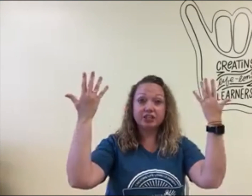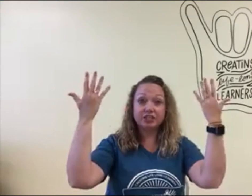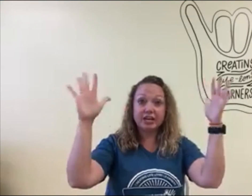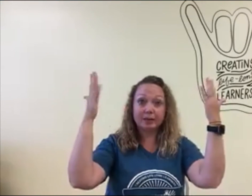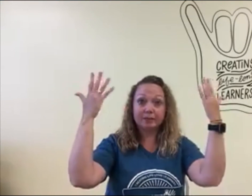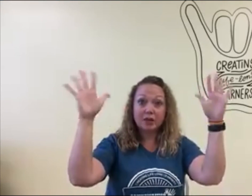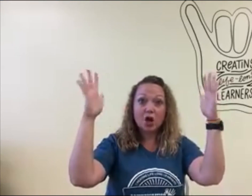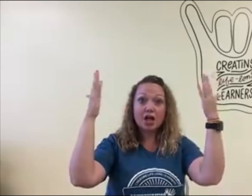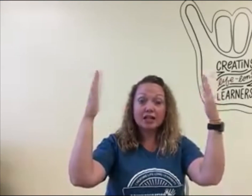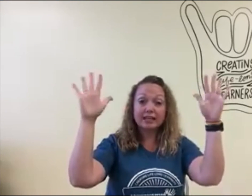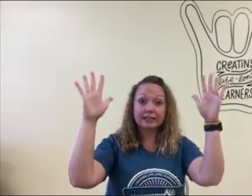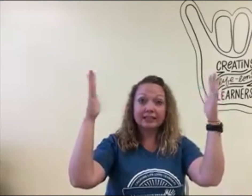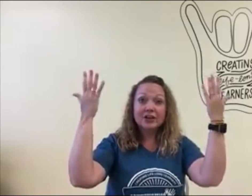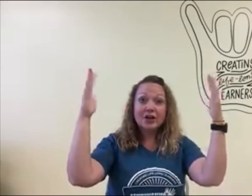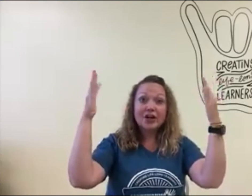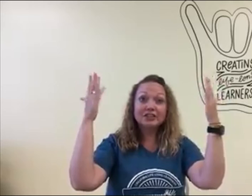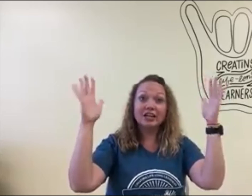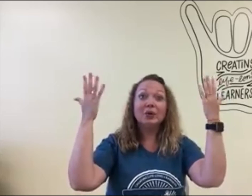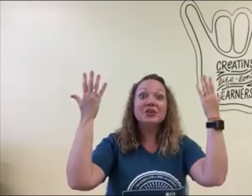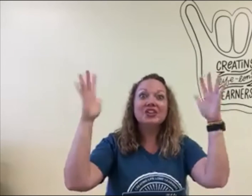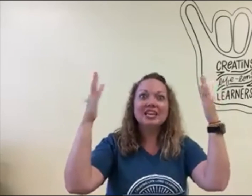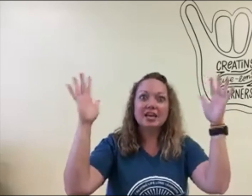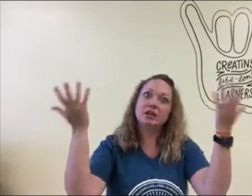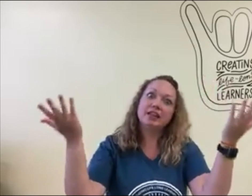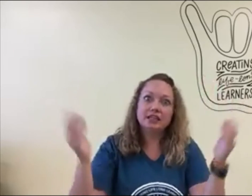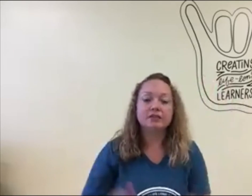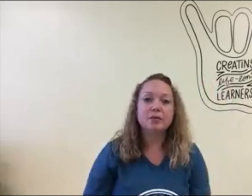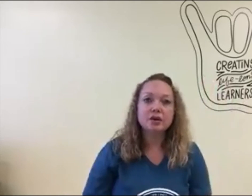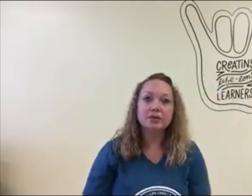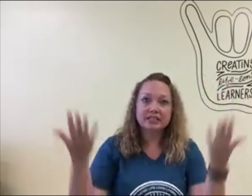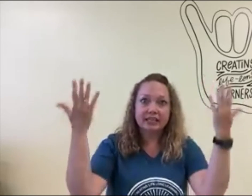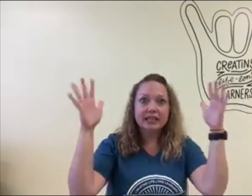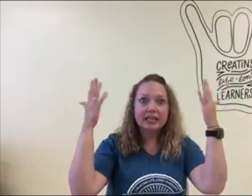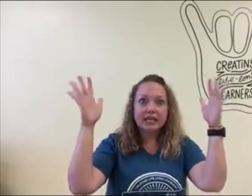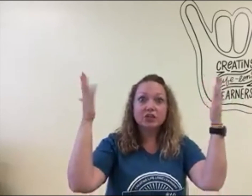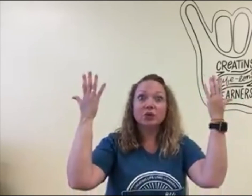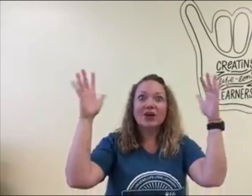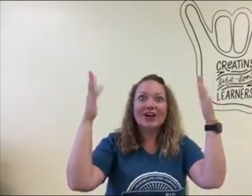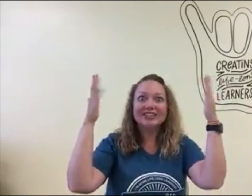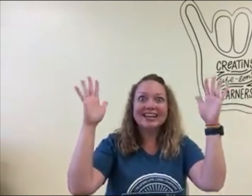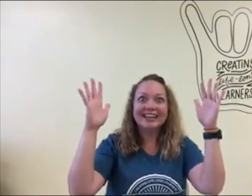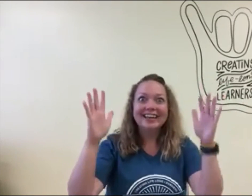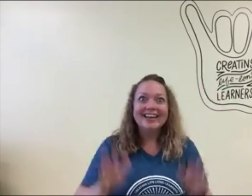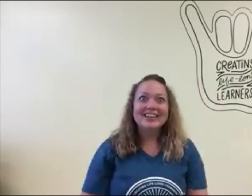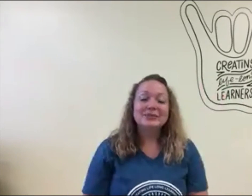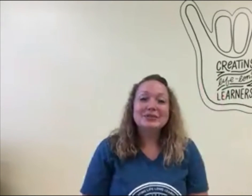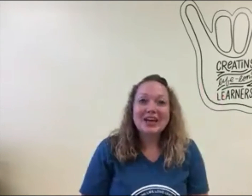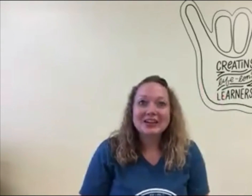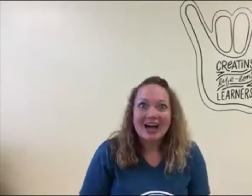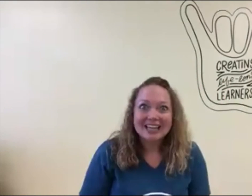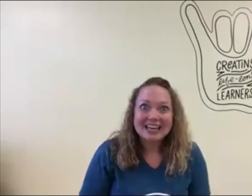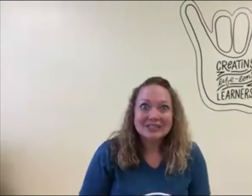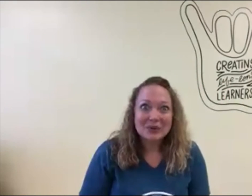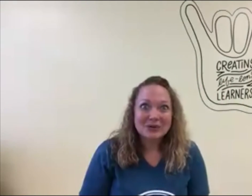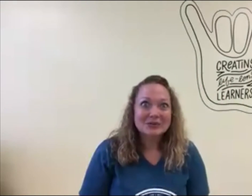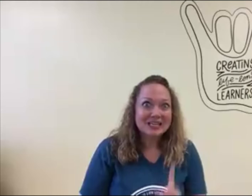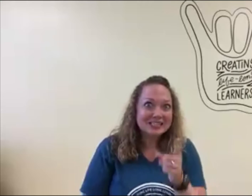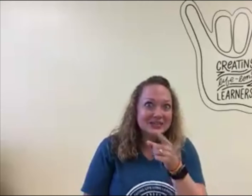shake them. All done, all done, or the end. At the end of a book, we could say the end or all done. So we do that a lot as well. So that's a new sign